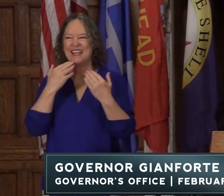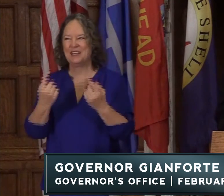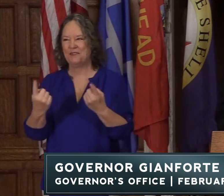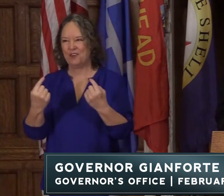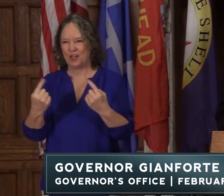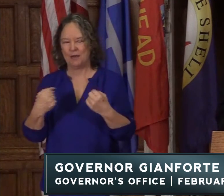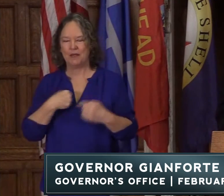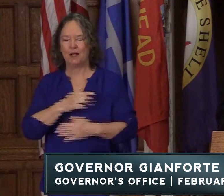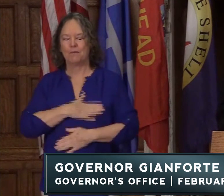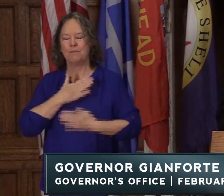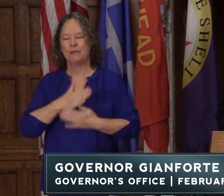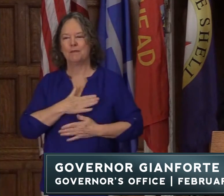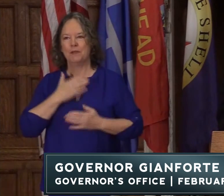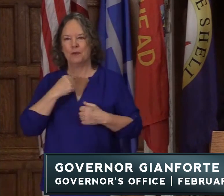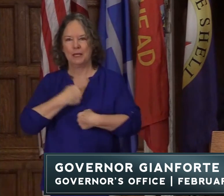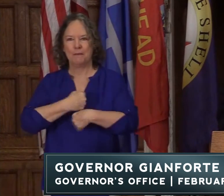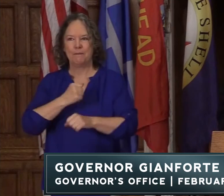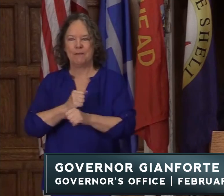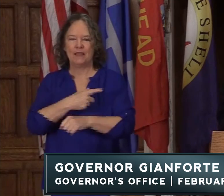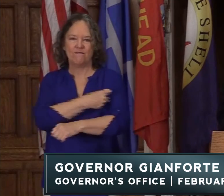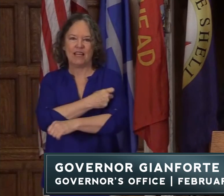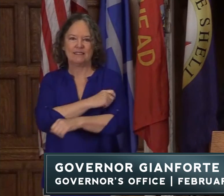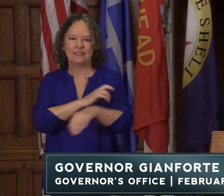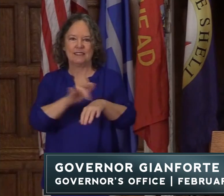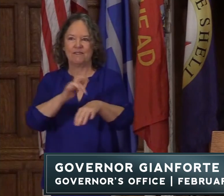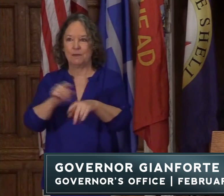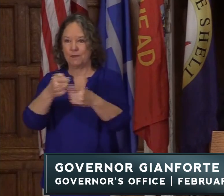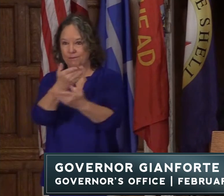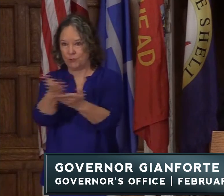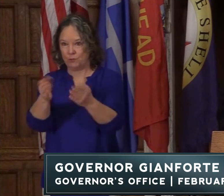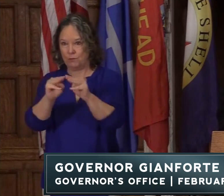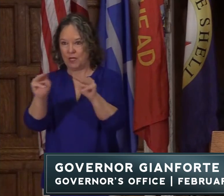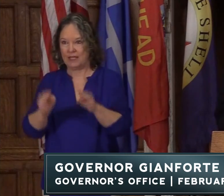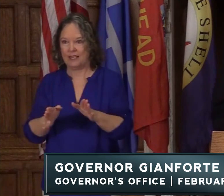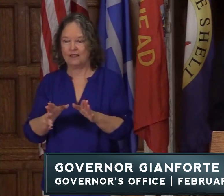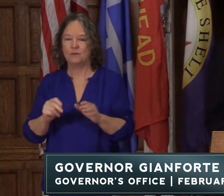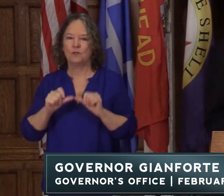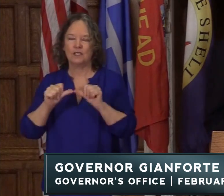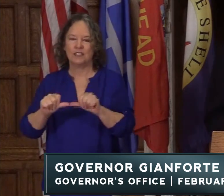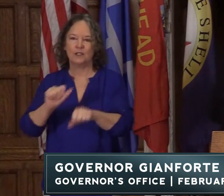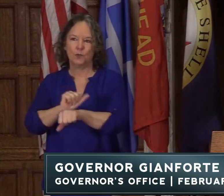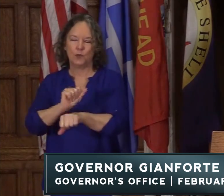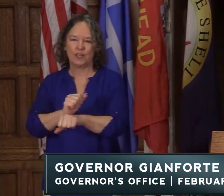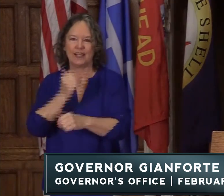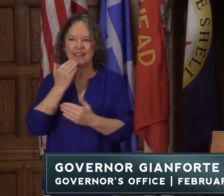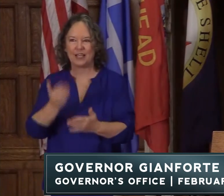out. We're pleased we can make these vaccines available to Montanans, and we'll keep working to get more. Thank you.